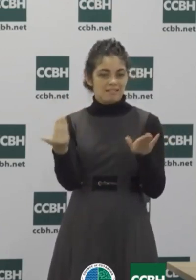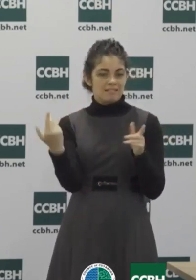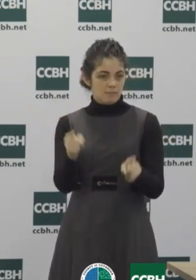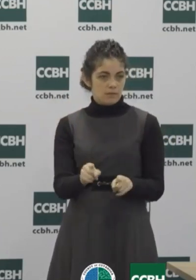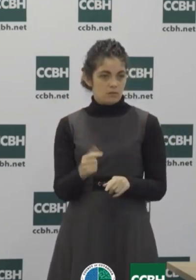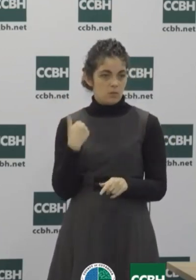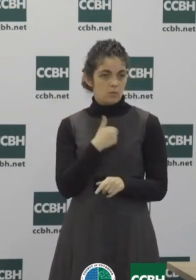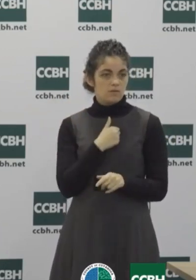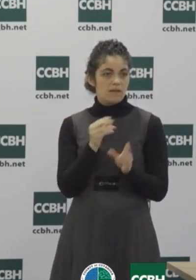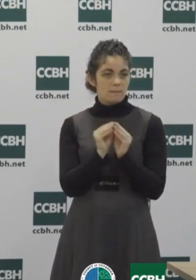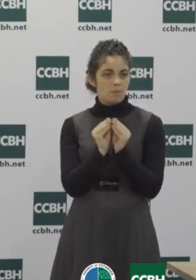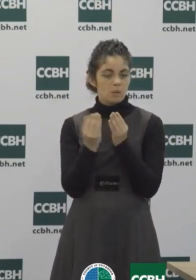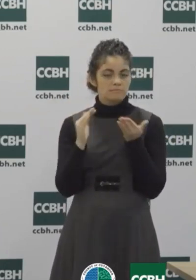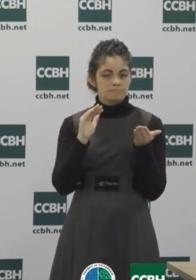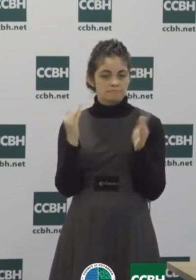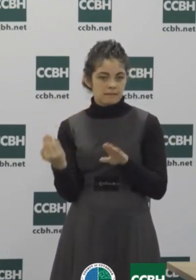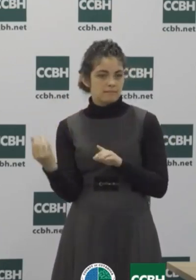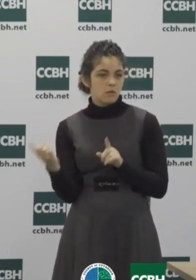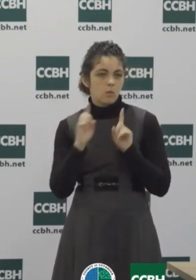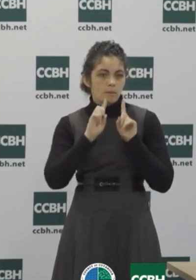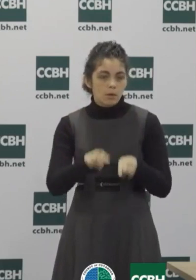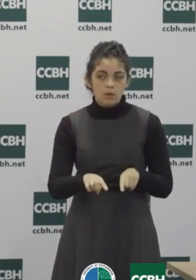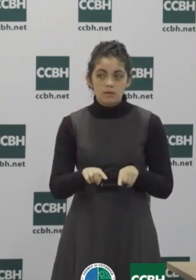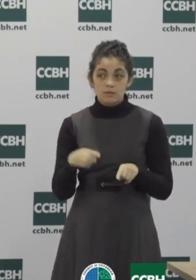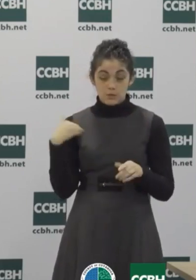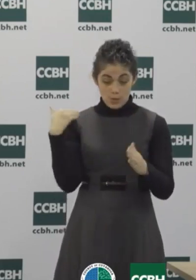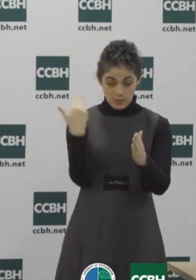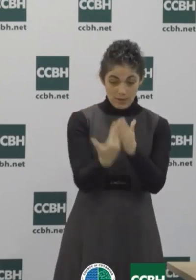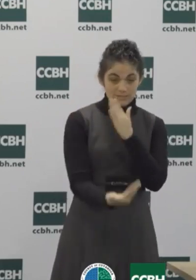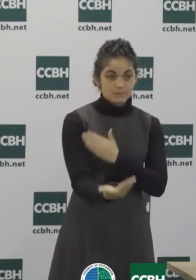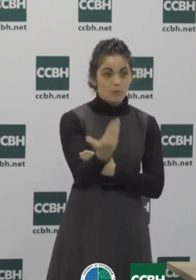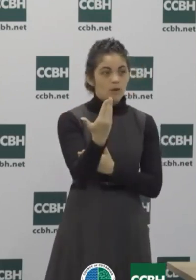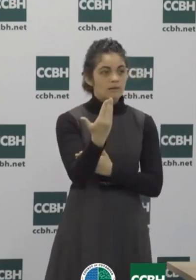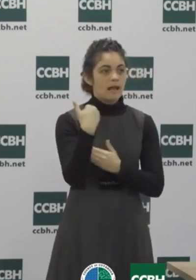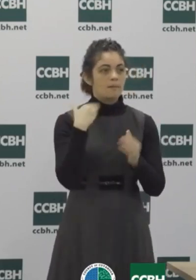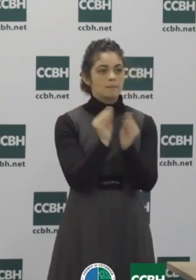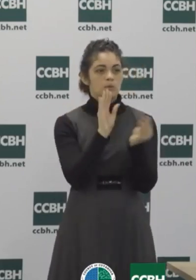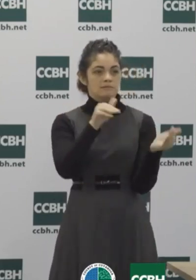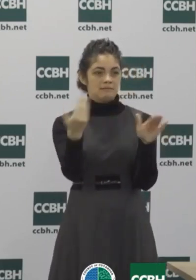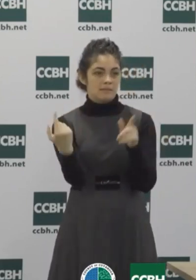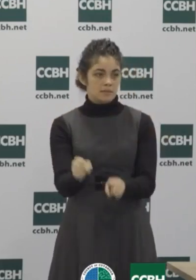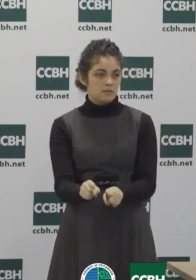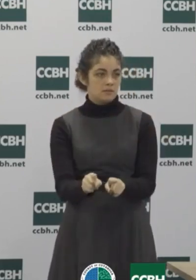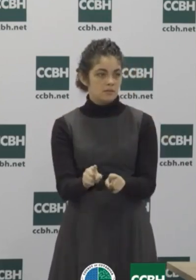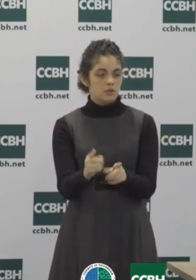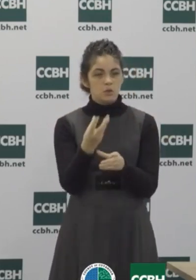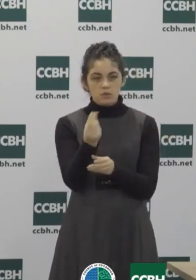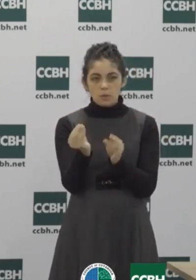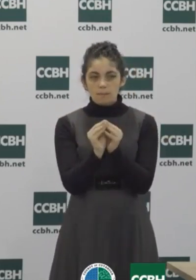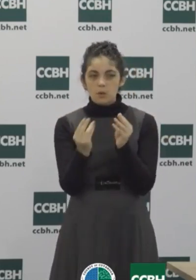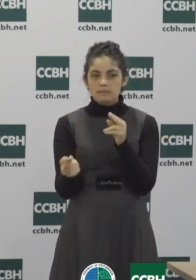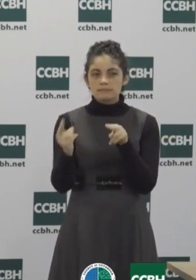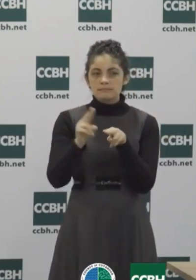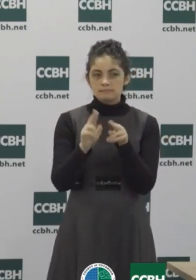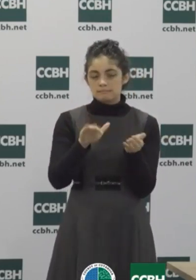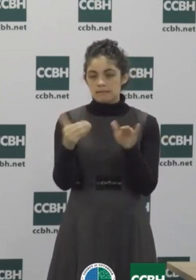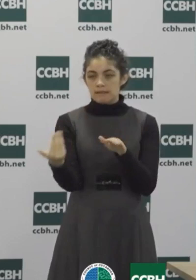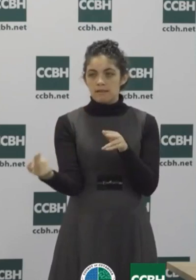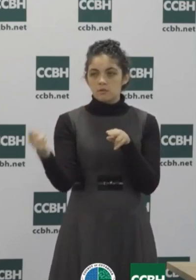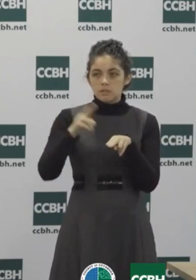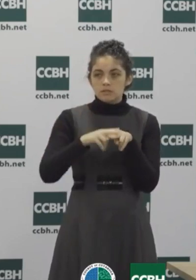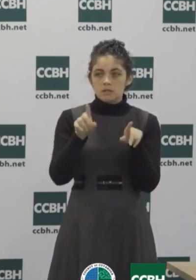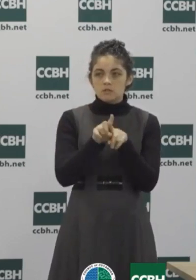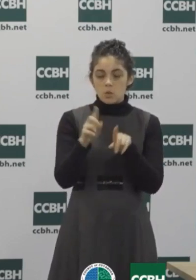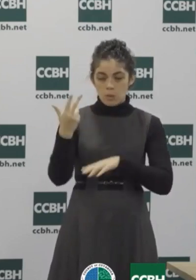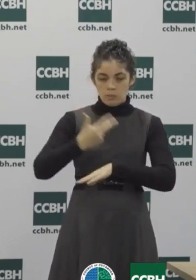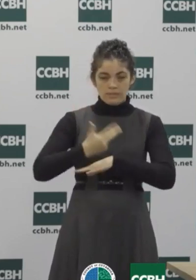had additional deaths reported from when I arrived this morning. So there are some additional deaths. We did have a period of